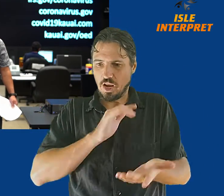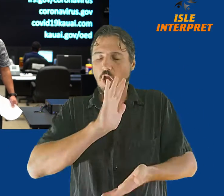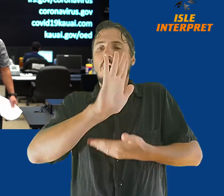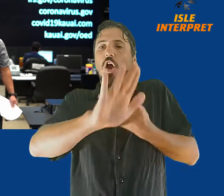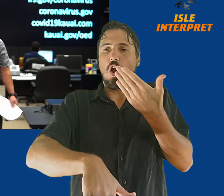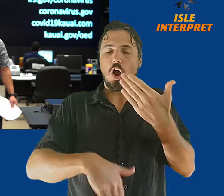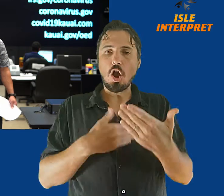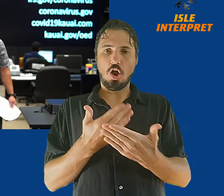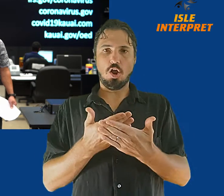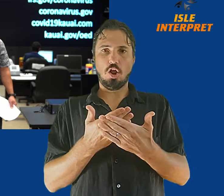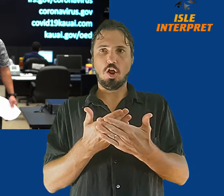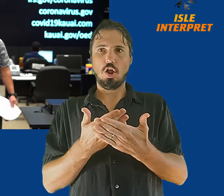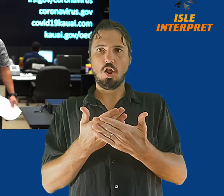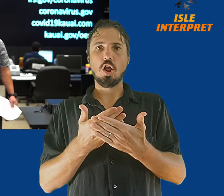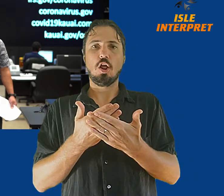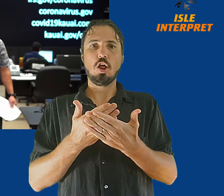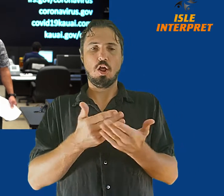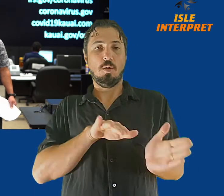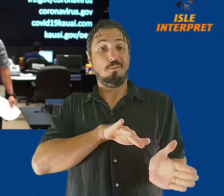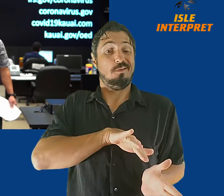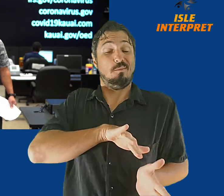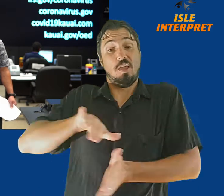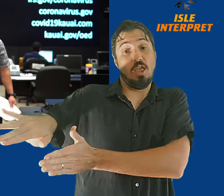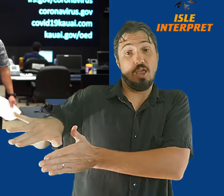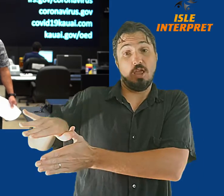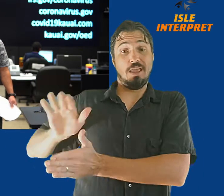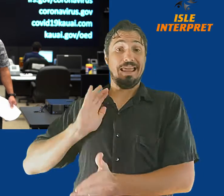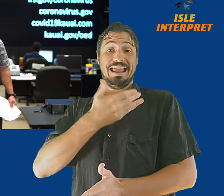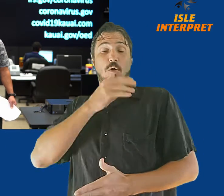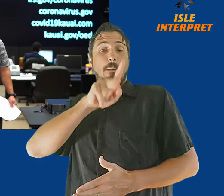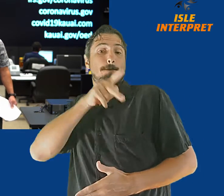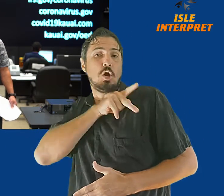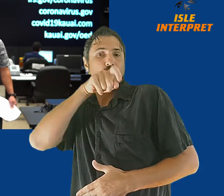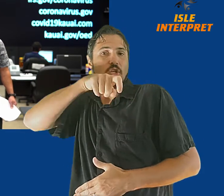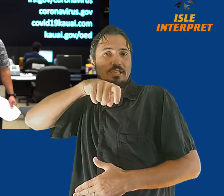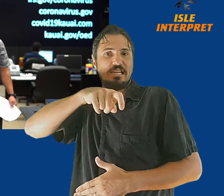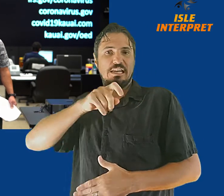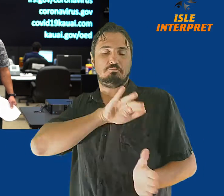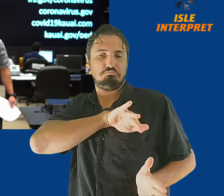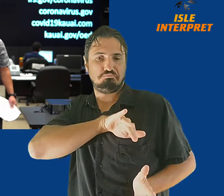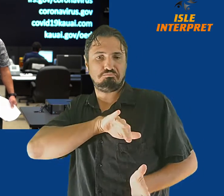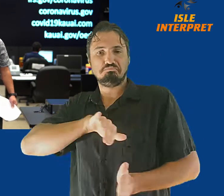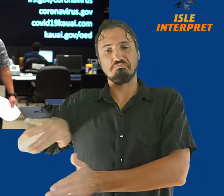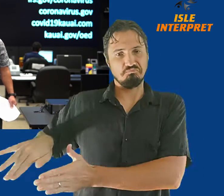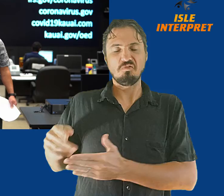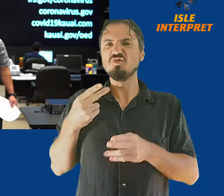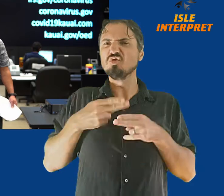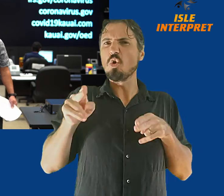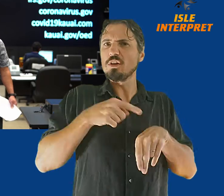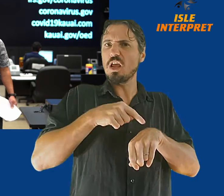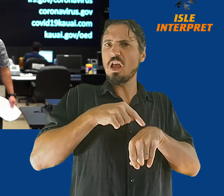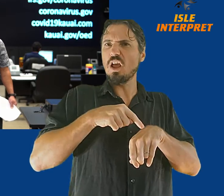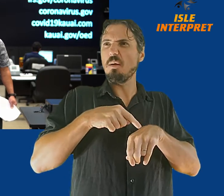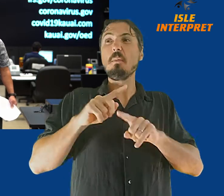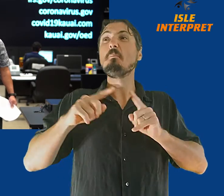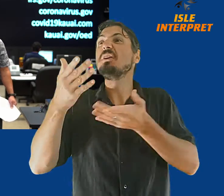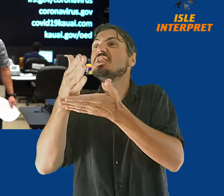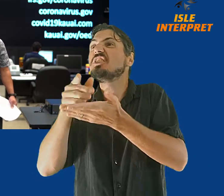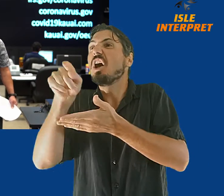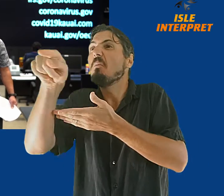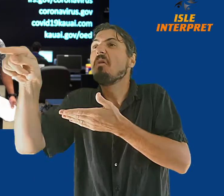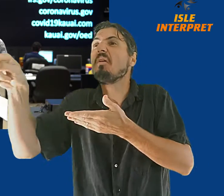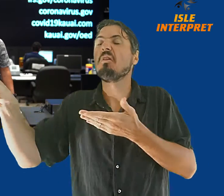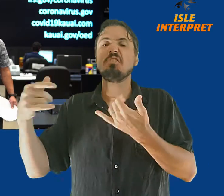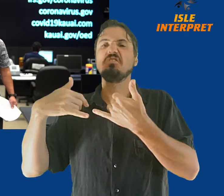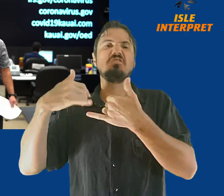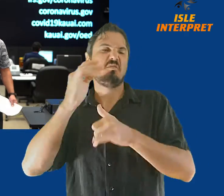a community effort, to have a few folks undermine this operation is unacceptable and will